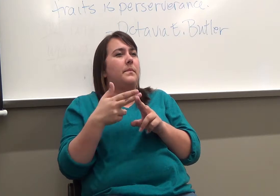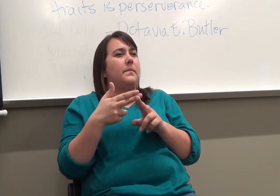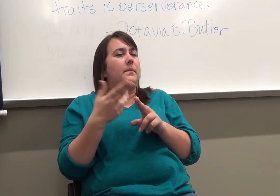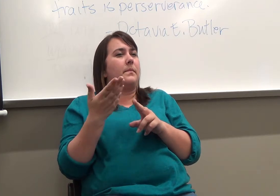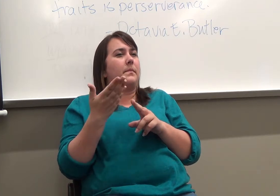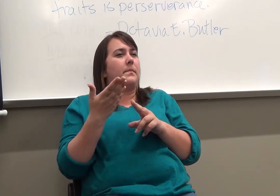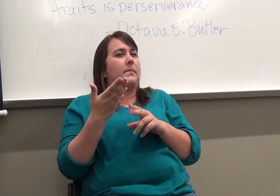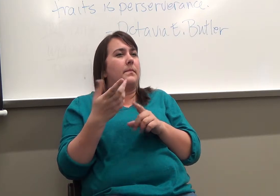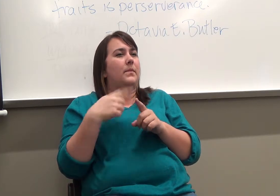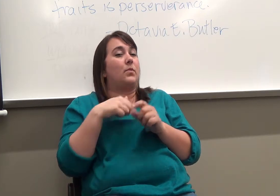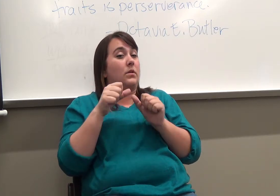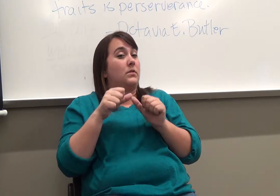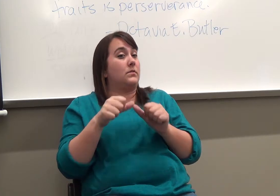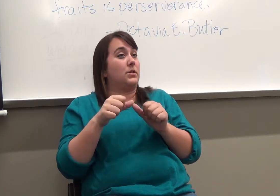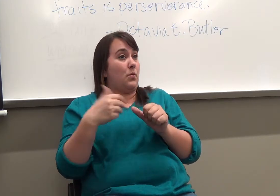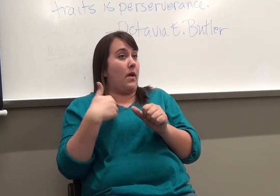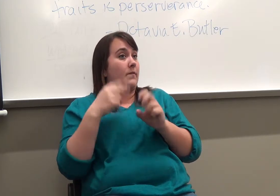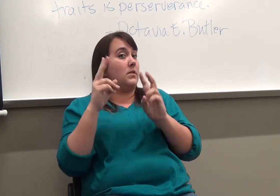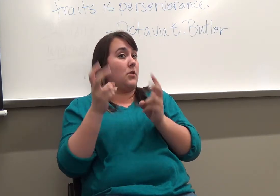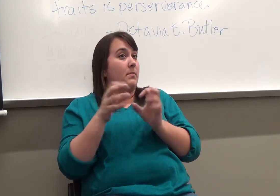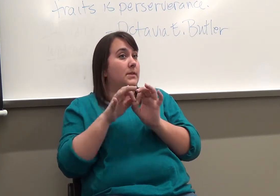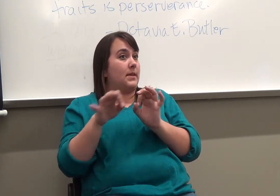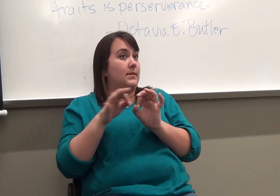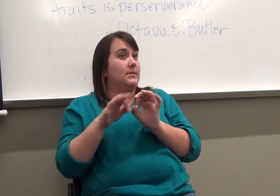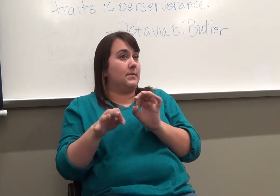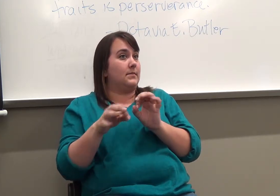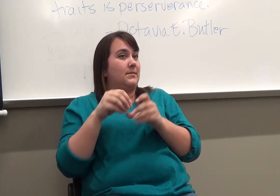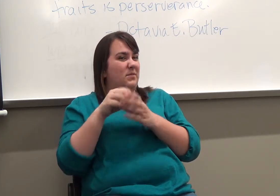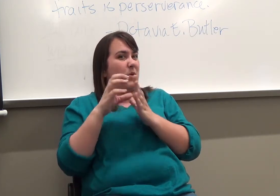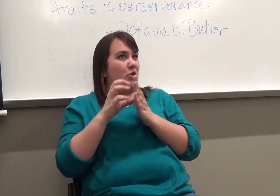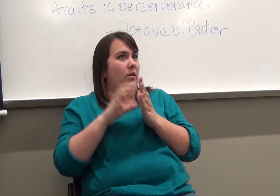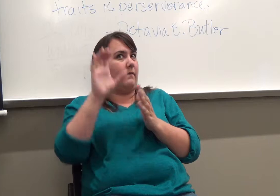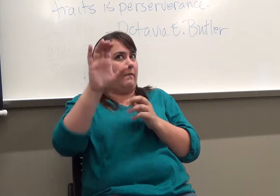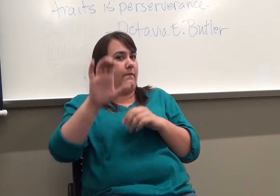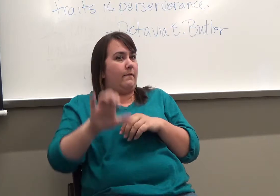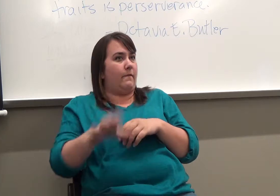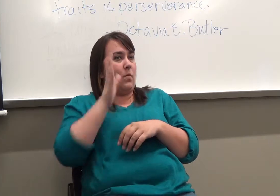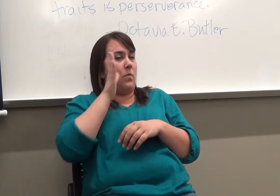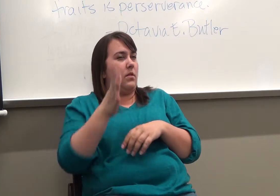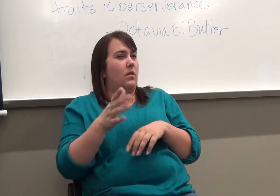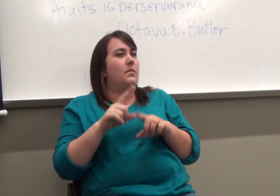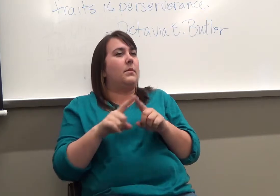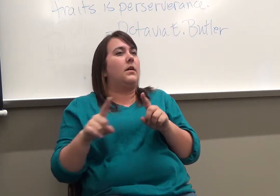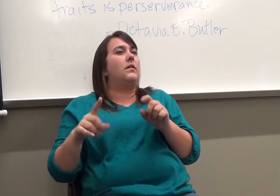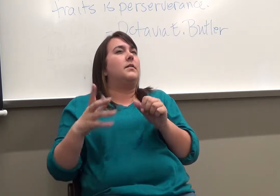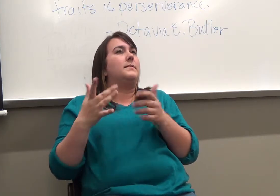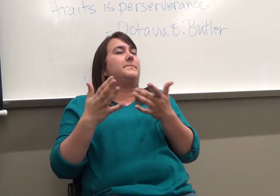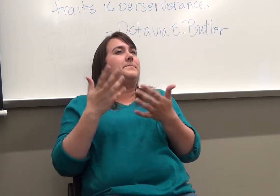We're going to continue to have topic sentences for our paragraph, but what's the sentence that